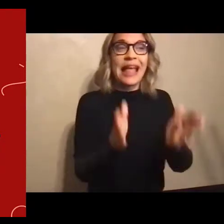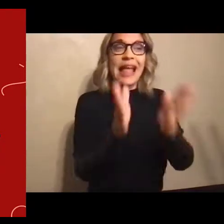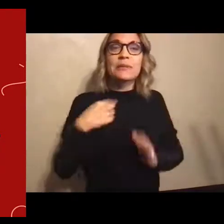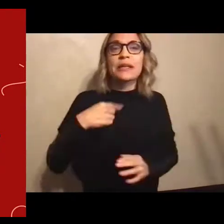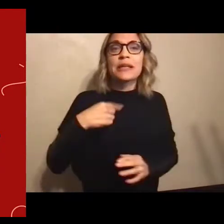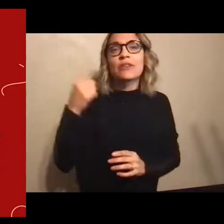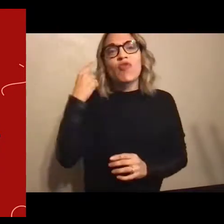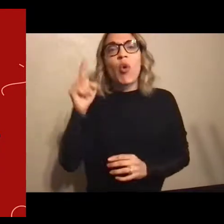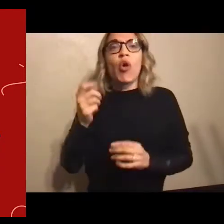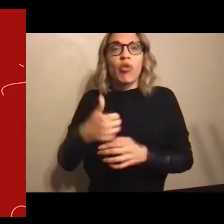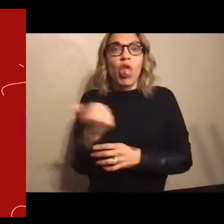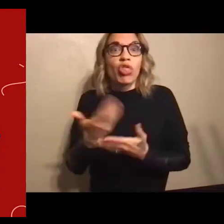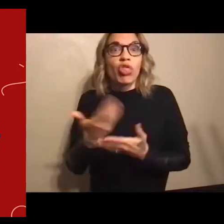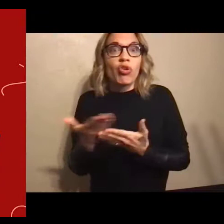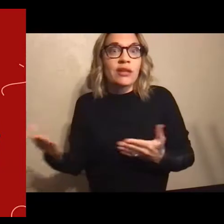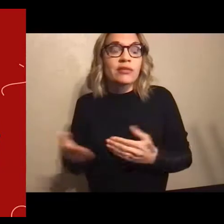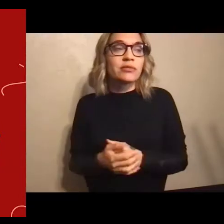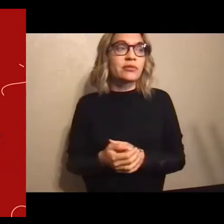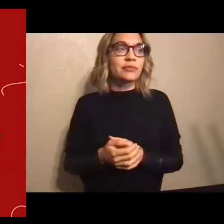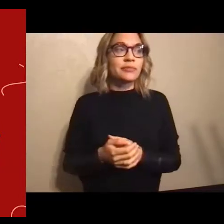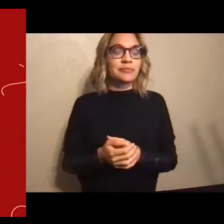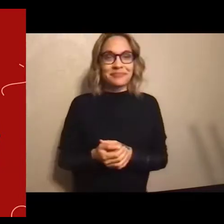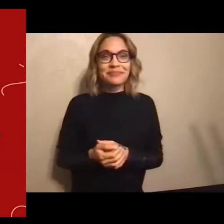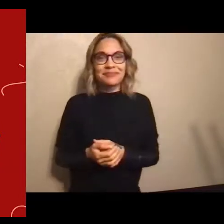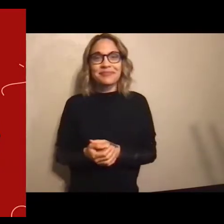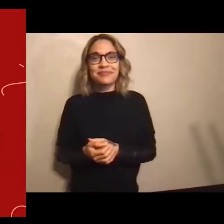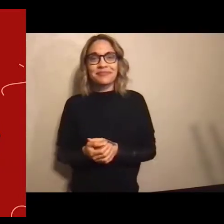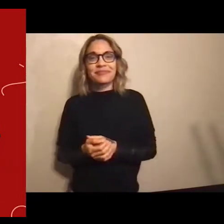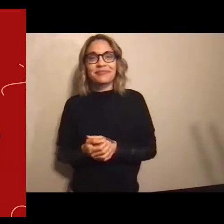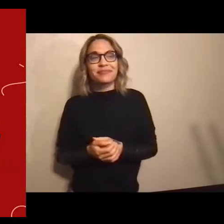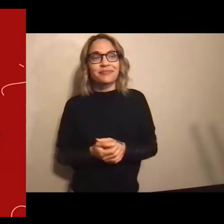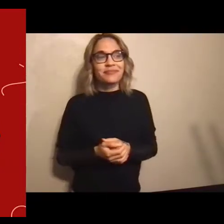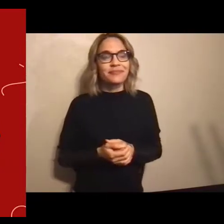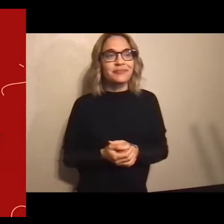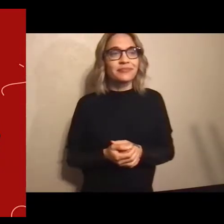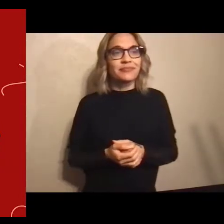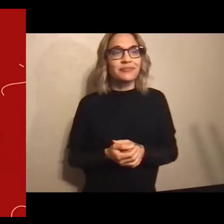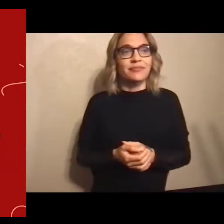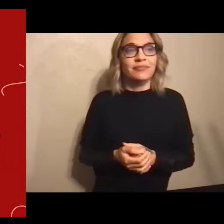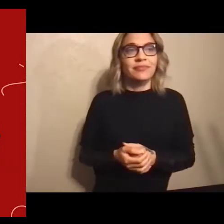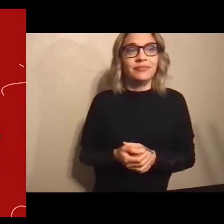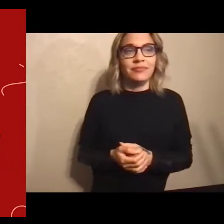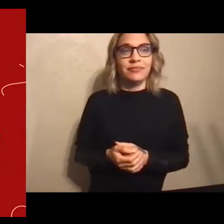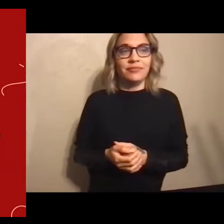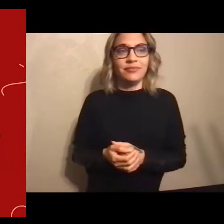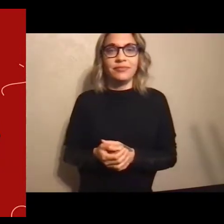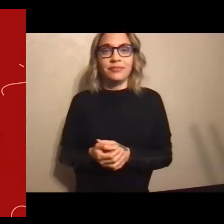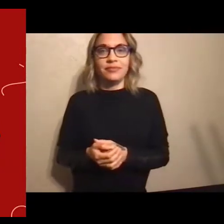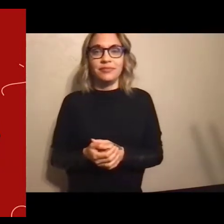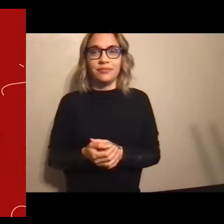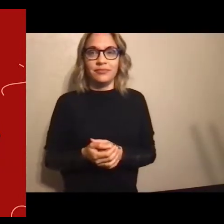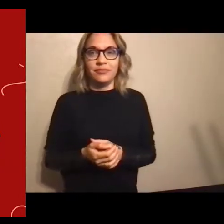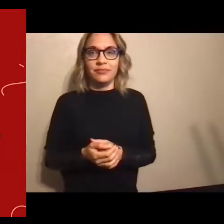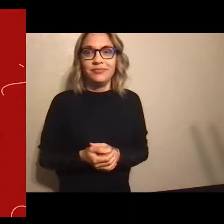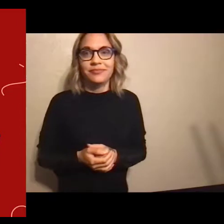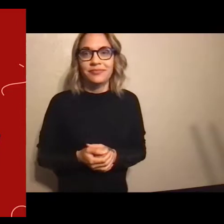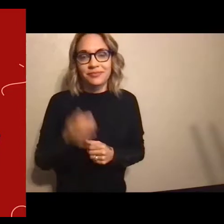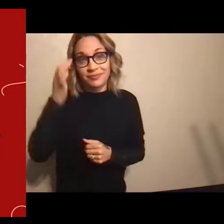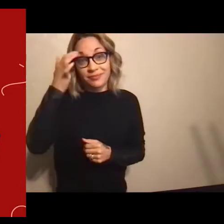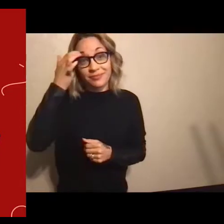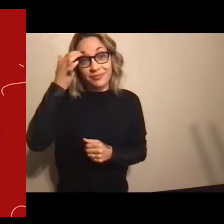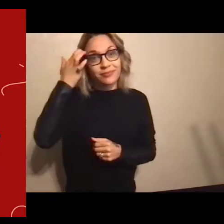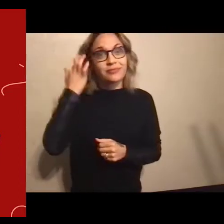are able to see when mom is available. My spouse is able to see when I'm available for other things that we need to